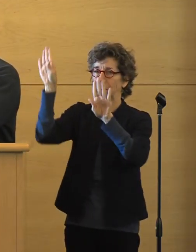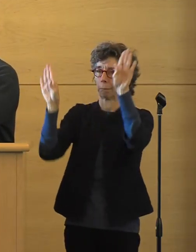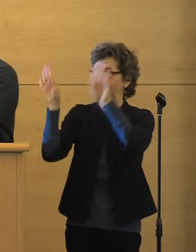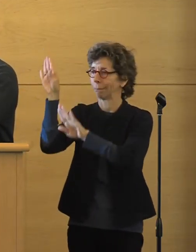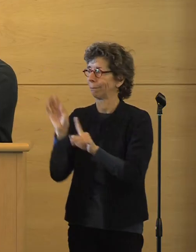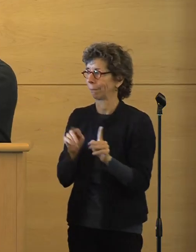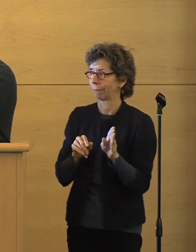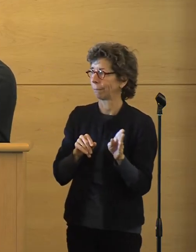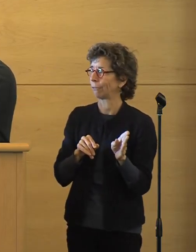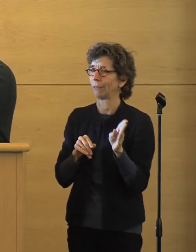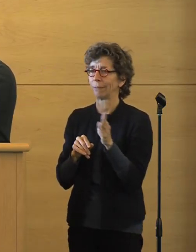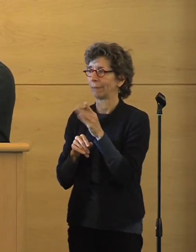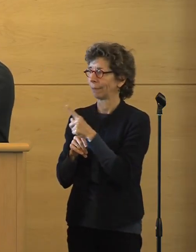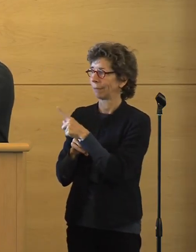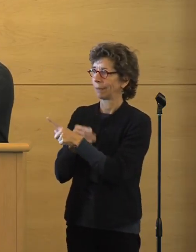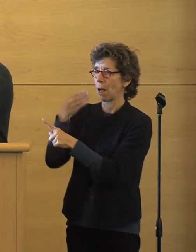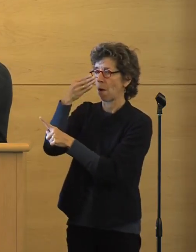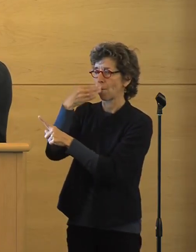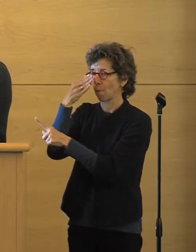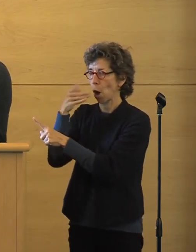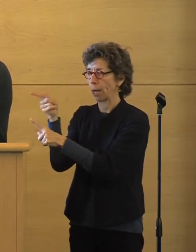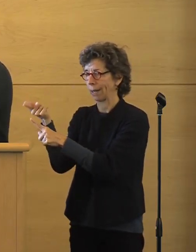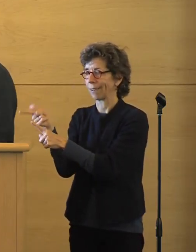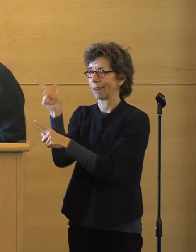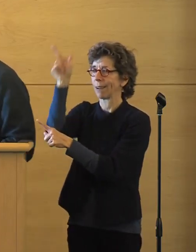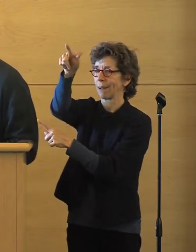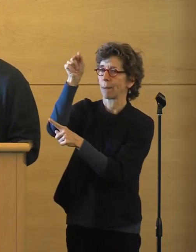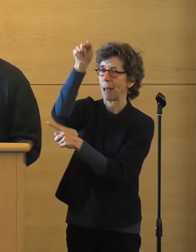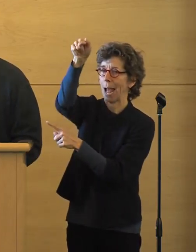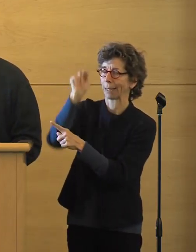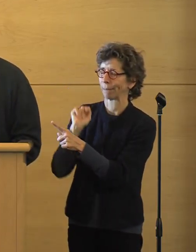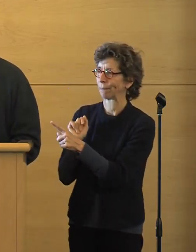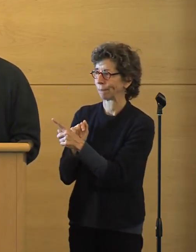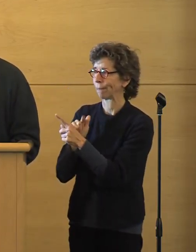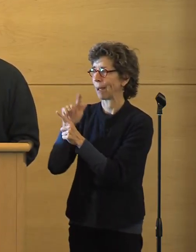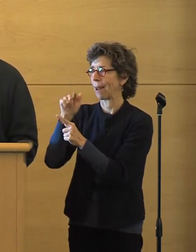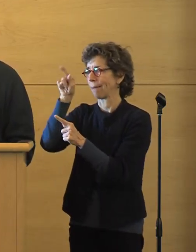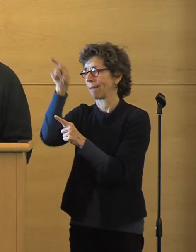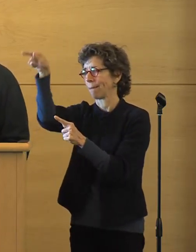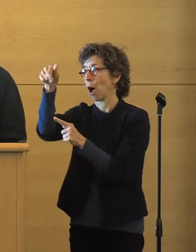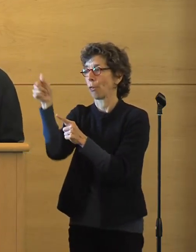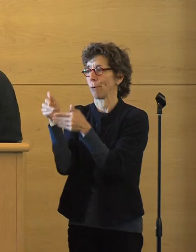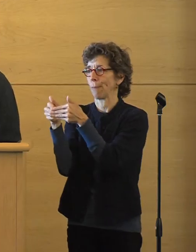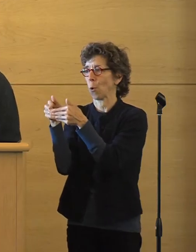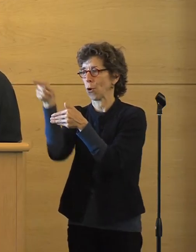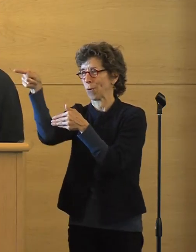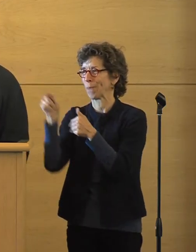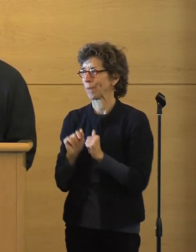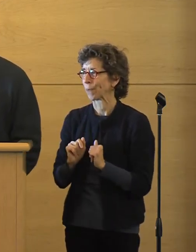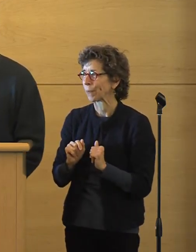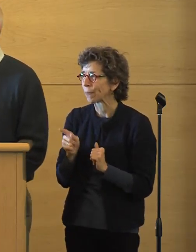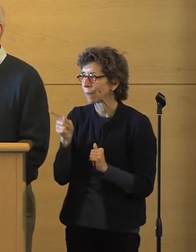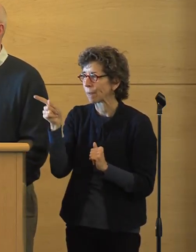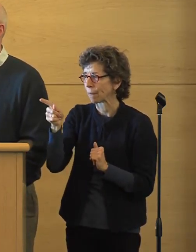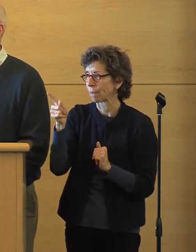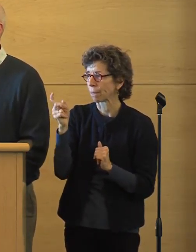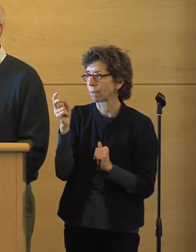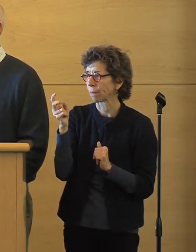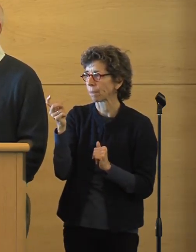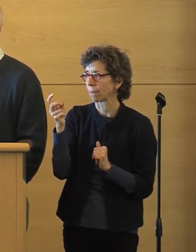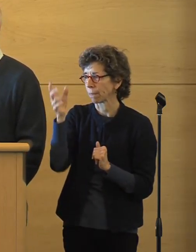So ultimately, there's no substitute for knowing a little bit about accessibility or talking to somebody that can sort of walk you through that.